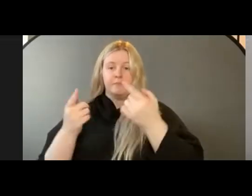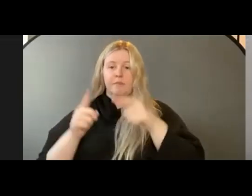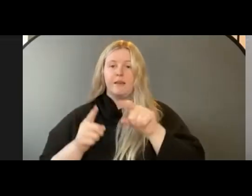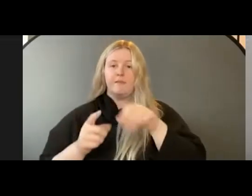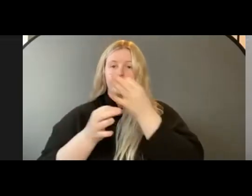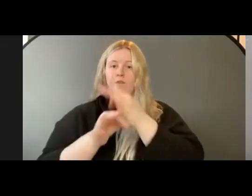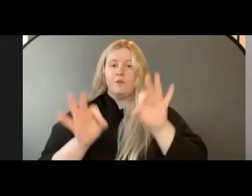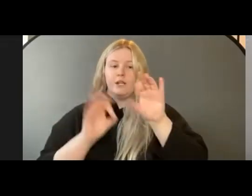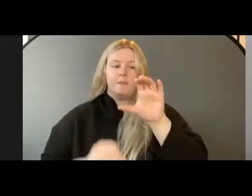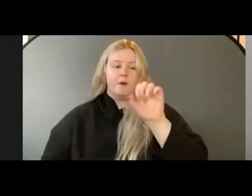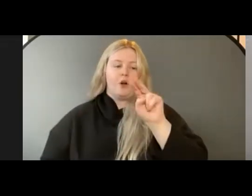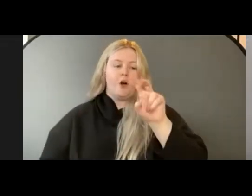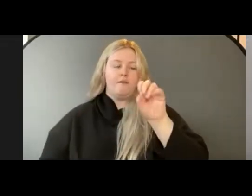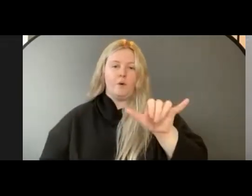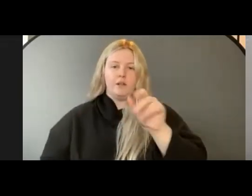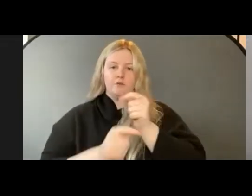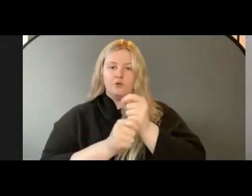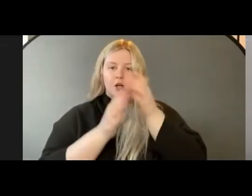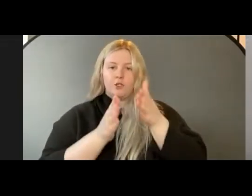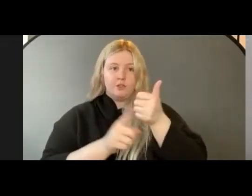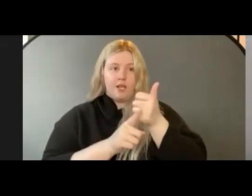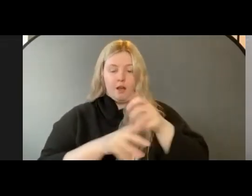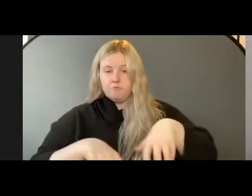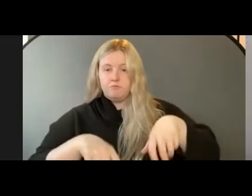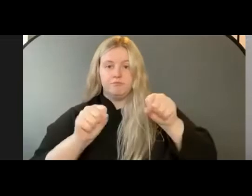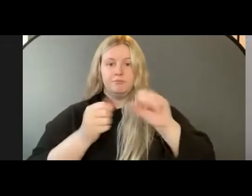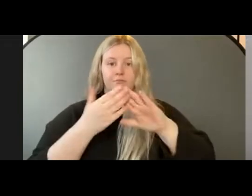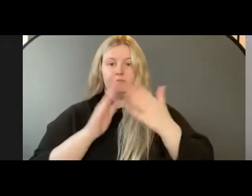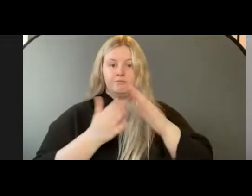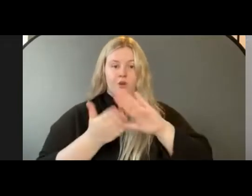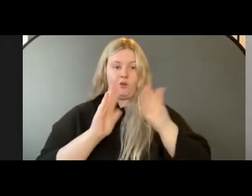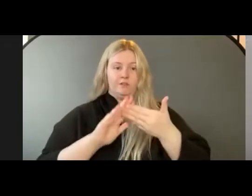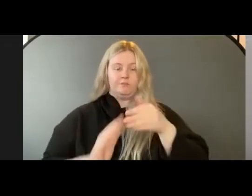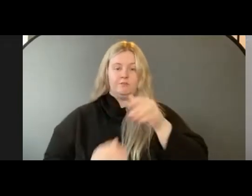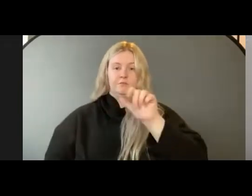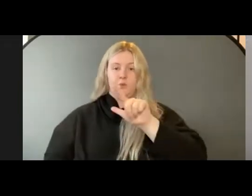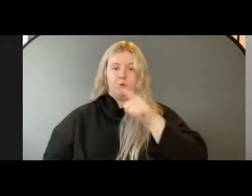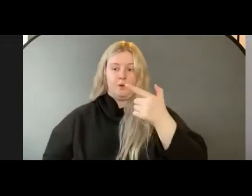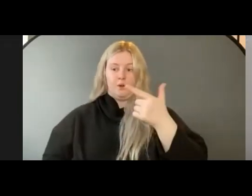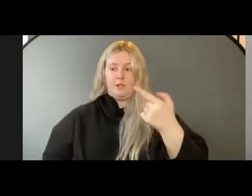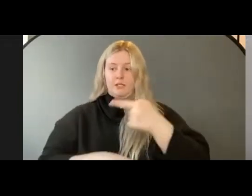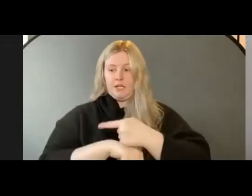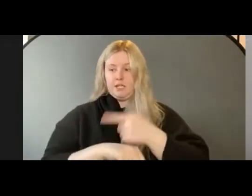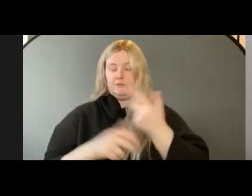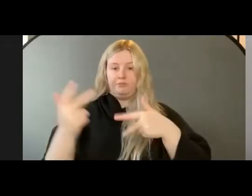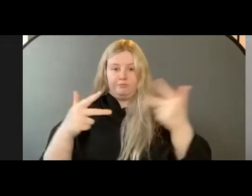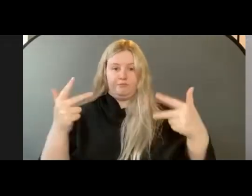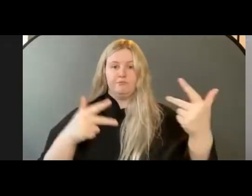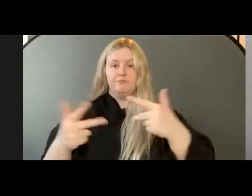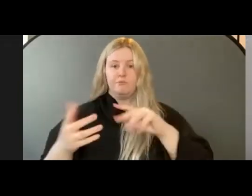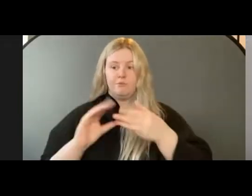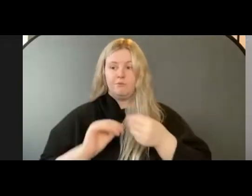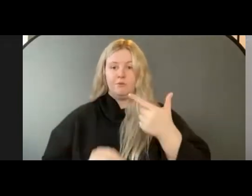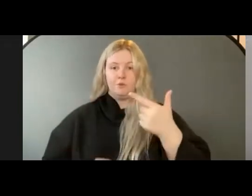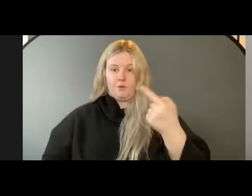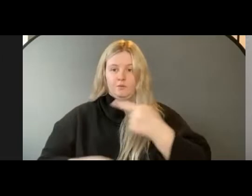of truckers took over the city for 21 days. Older people and persons with disability were heavily impacted if they lived in